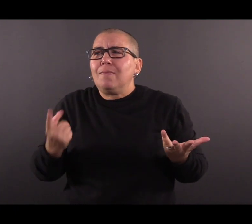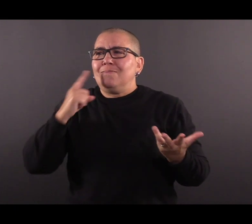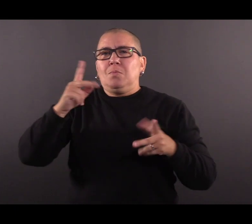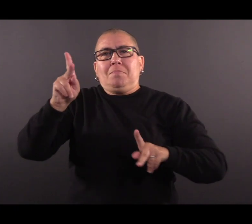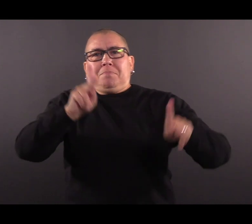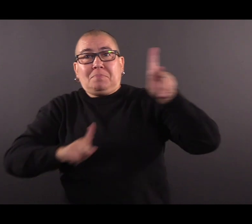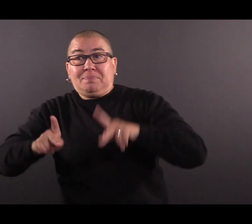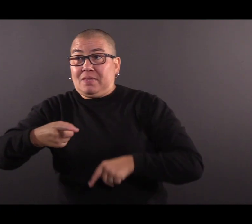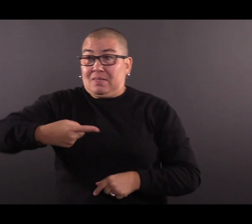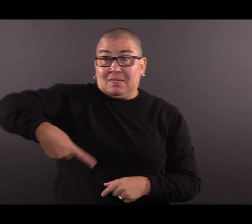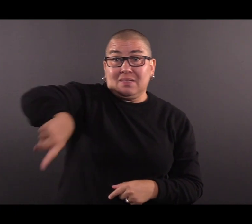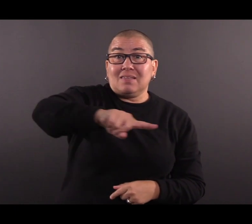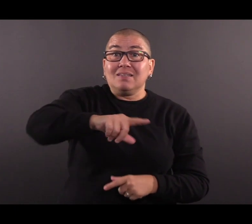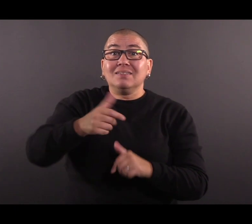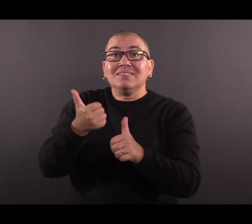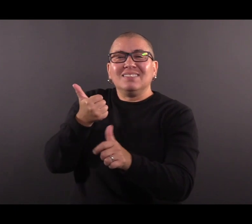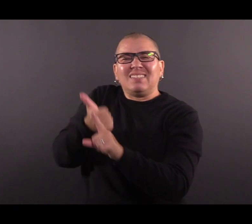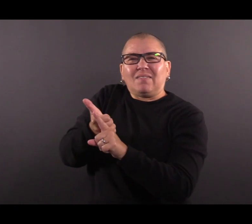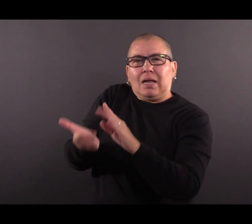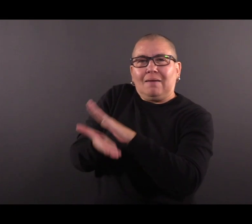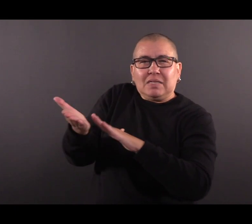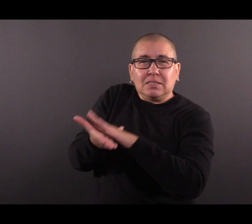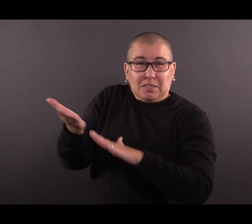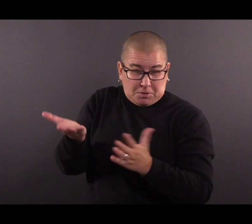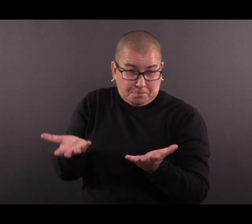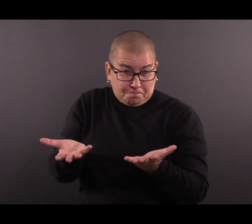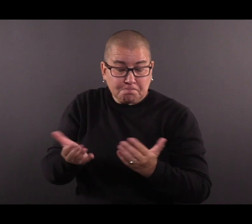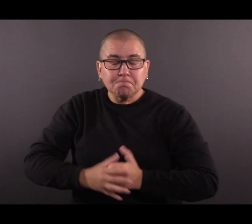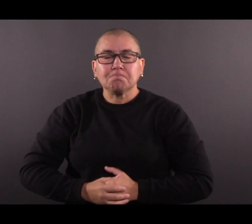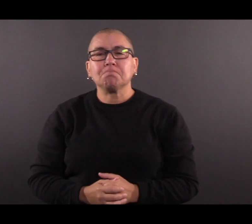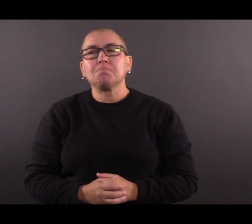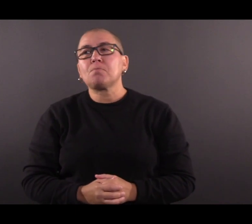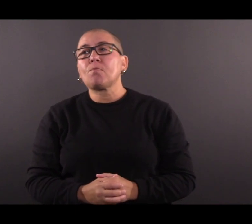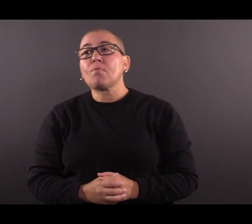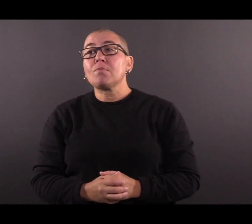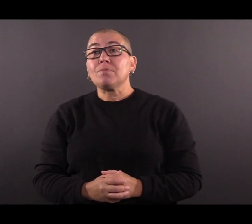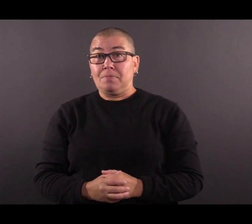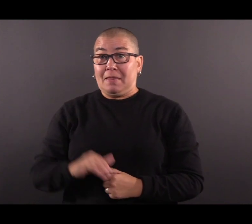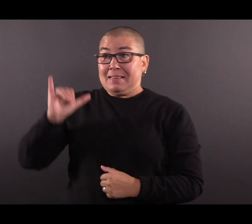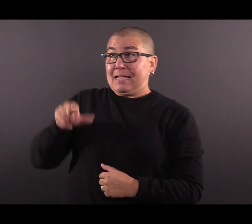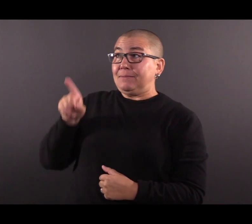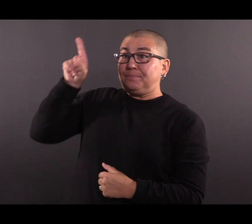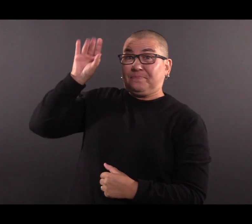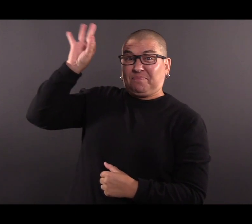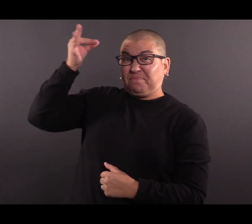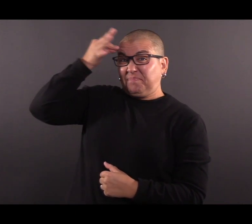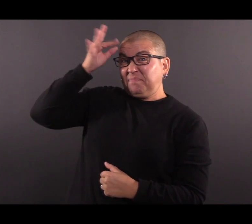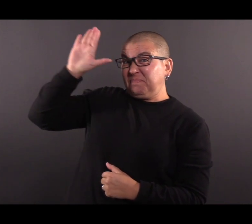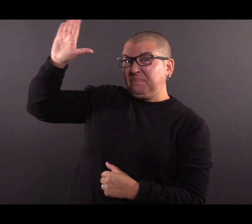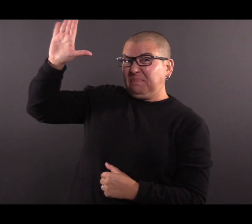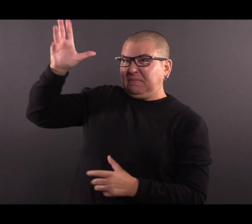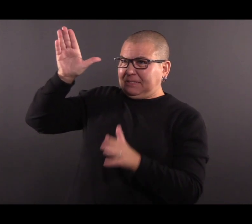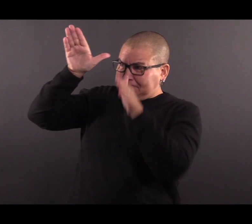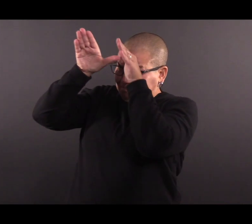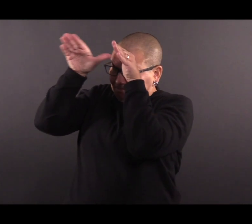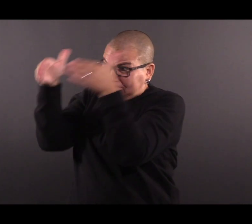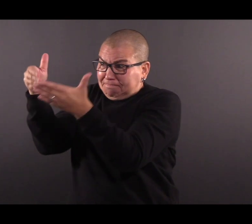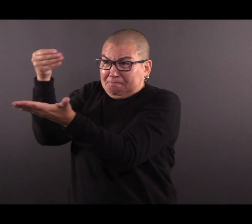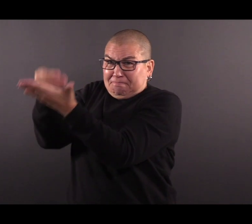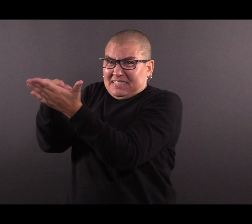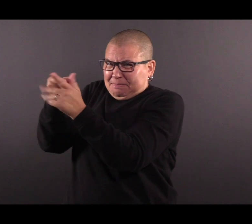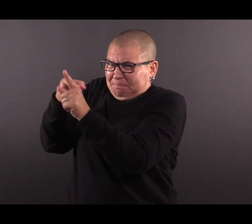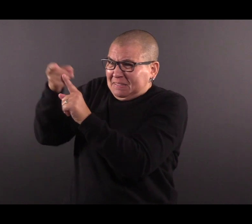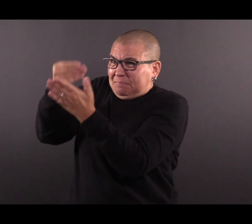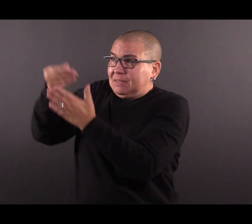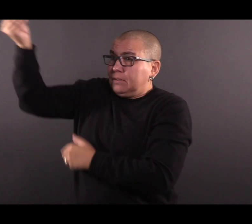self-sufficiency. The program is one of the main sources of HUD funding for local providers. HUD says its